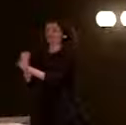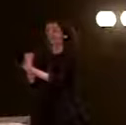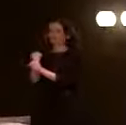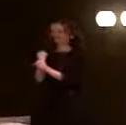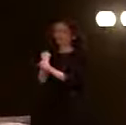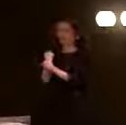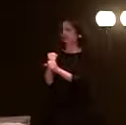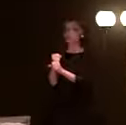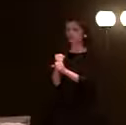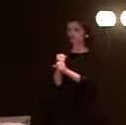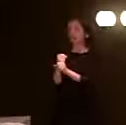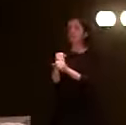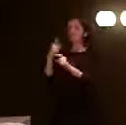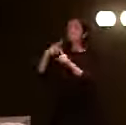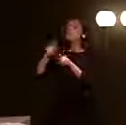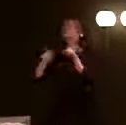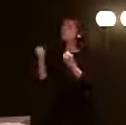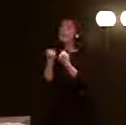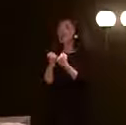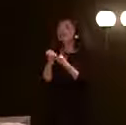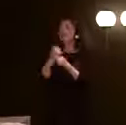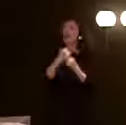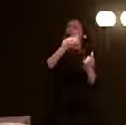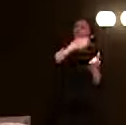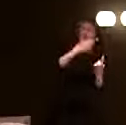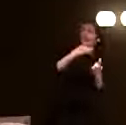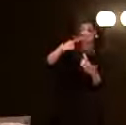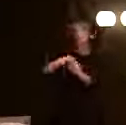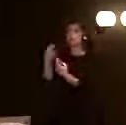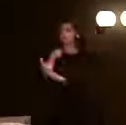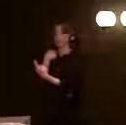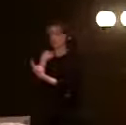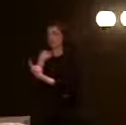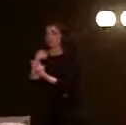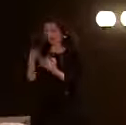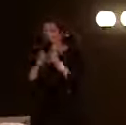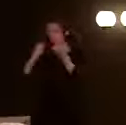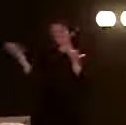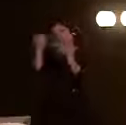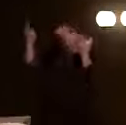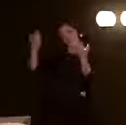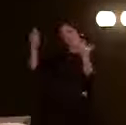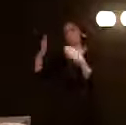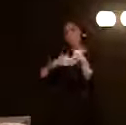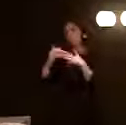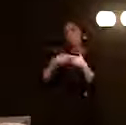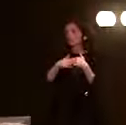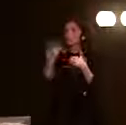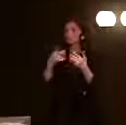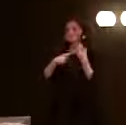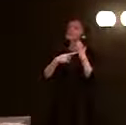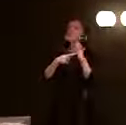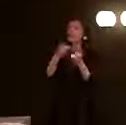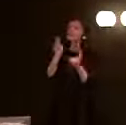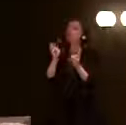was done in French was sun path experiment. Students would go out with their classroom teacher, and they would, in the morning first,